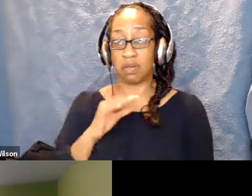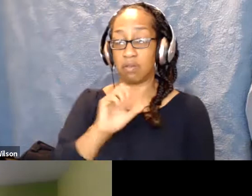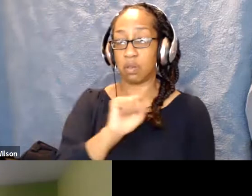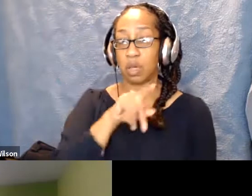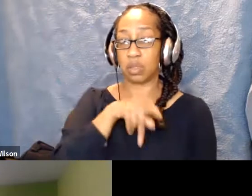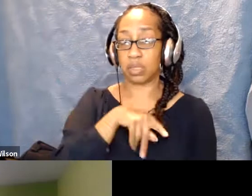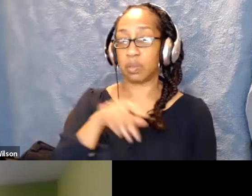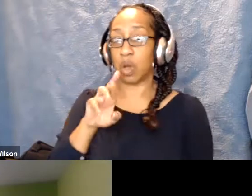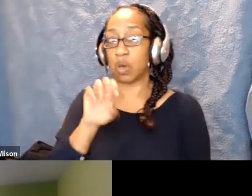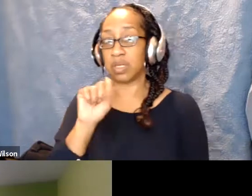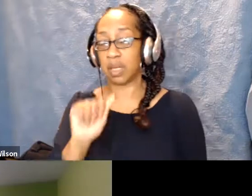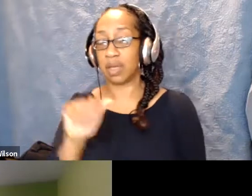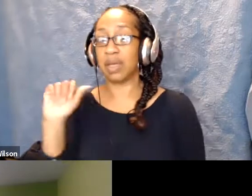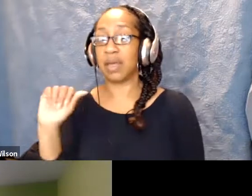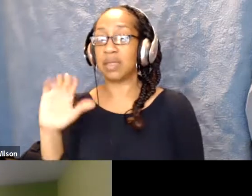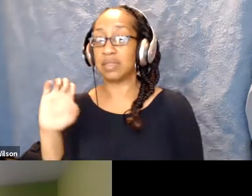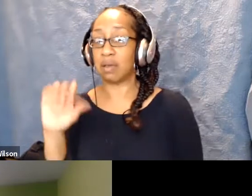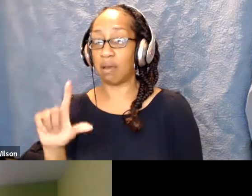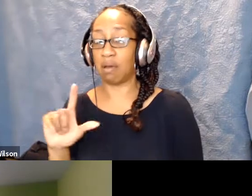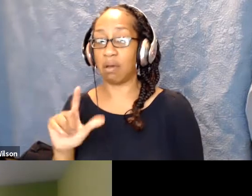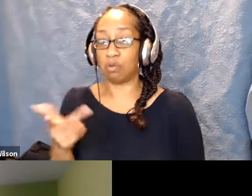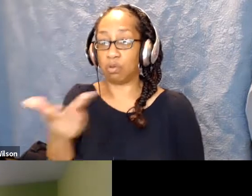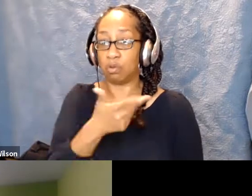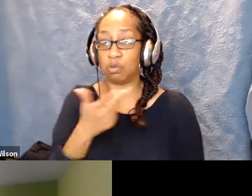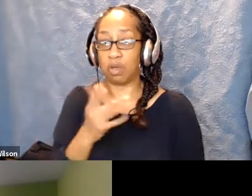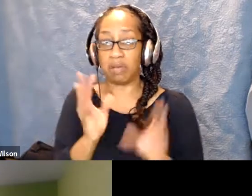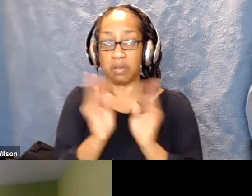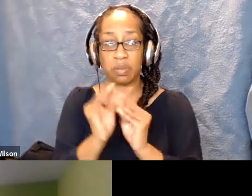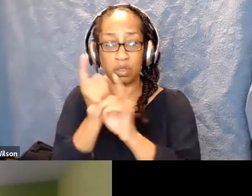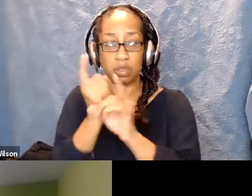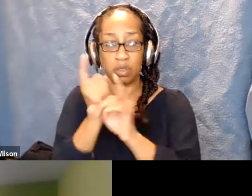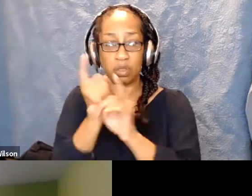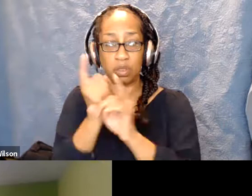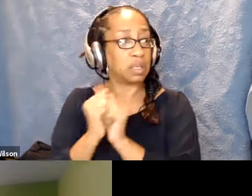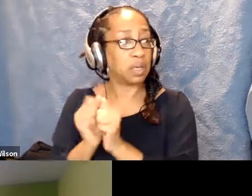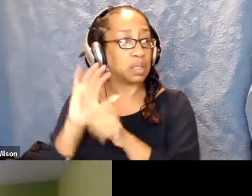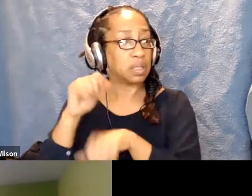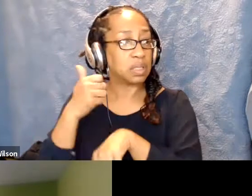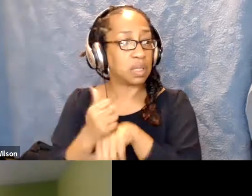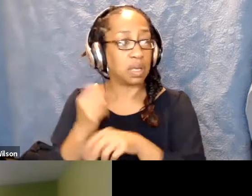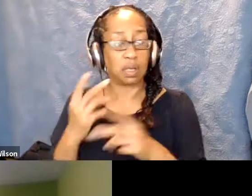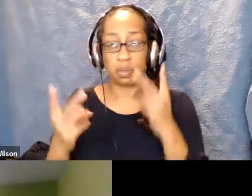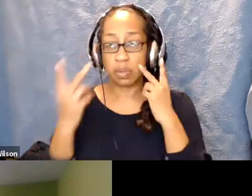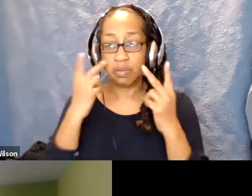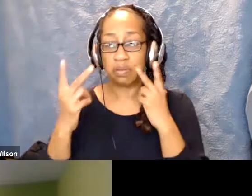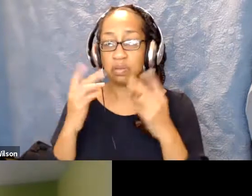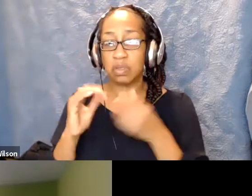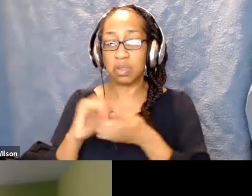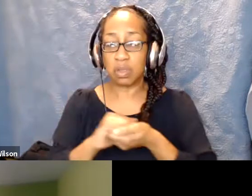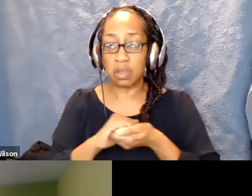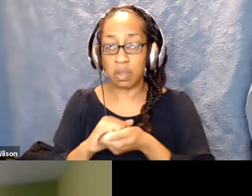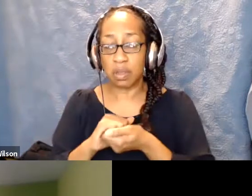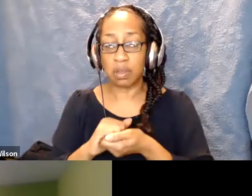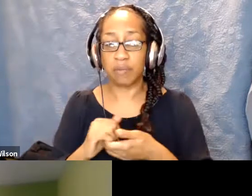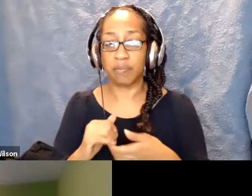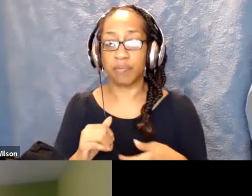RSA, and ACL to meet regularly. And they set out a vision of a collaboration that wasn't